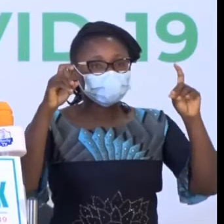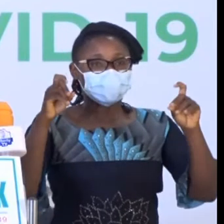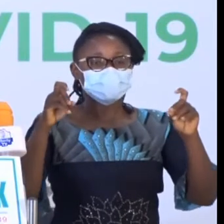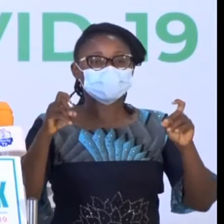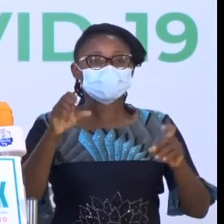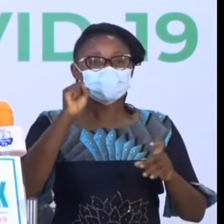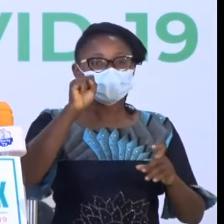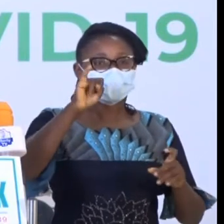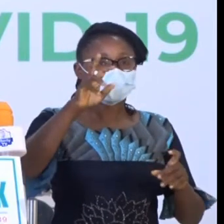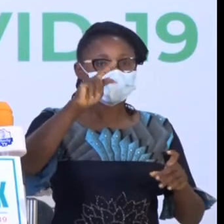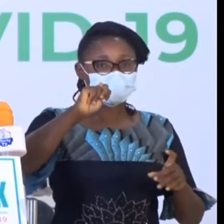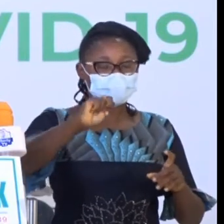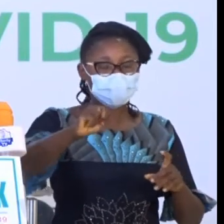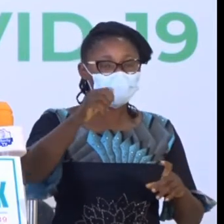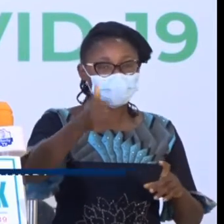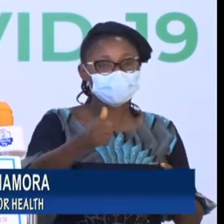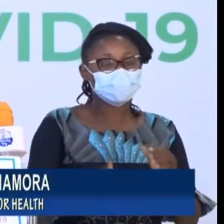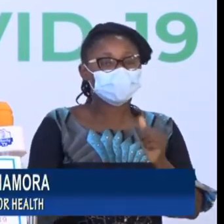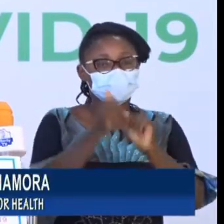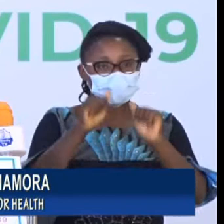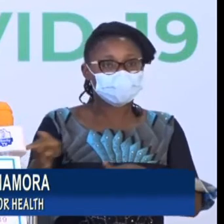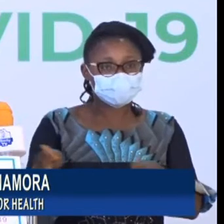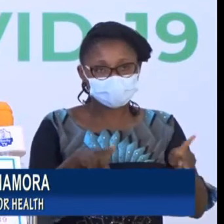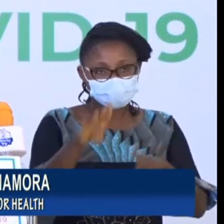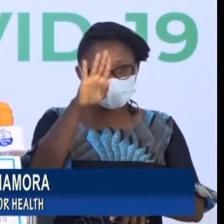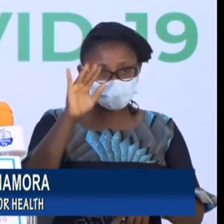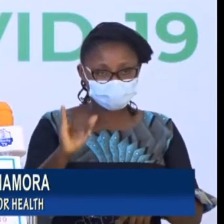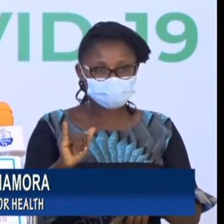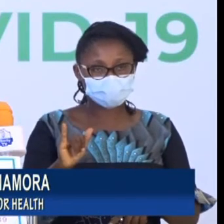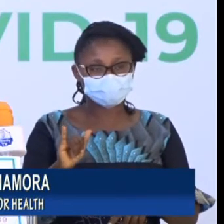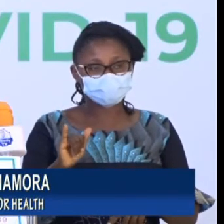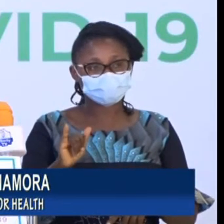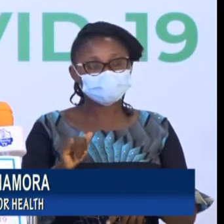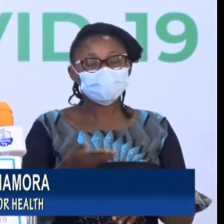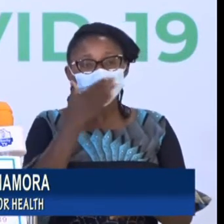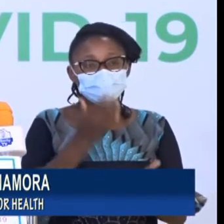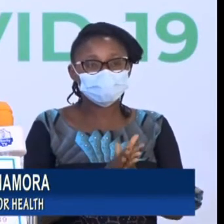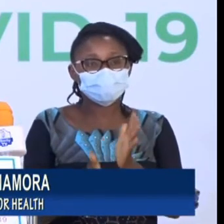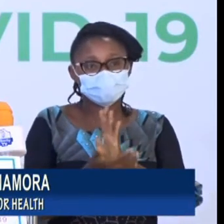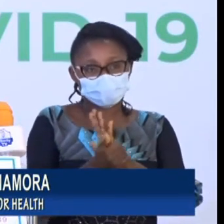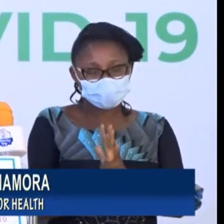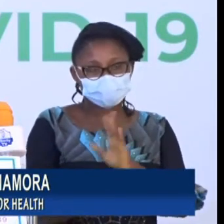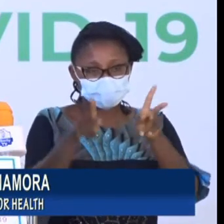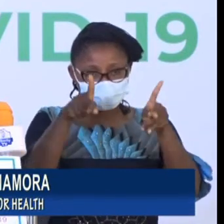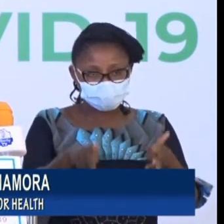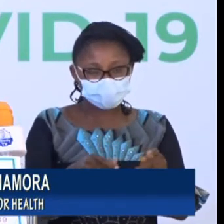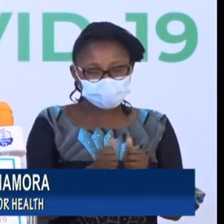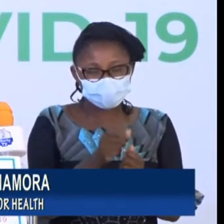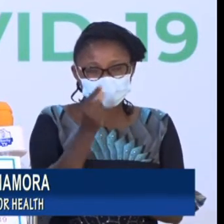SIMA, which can be performed by low-skilled personnel with minimum